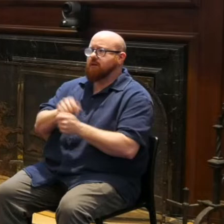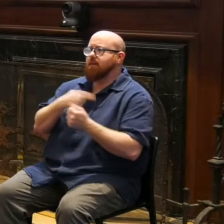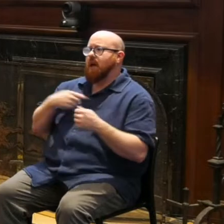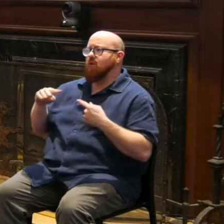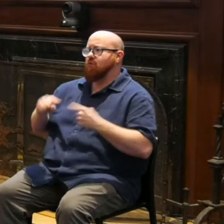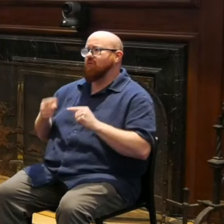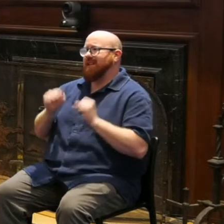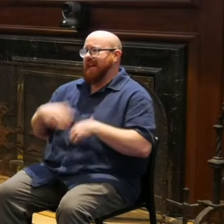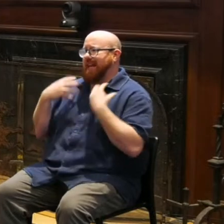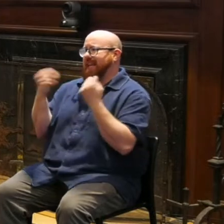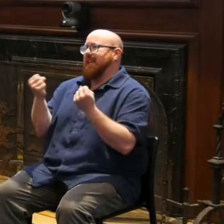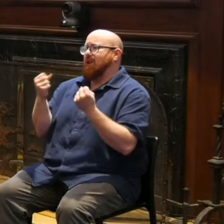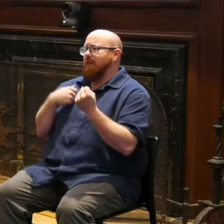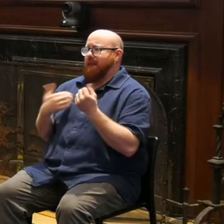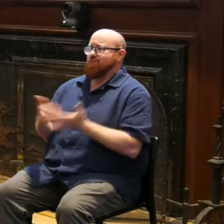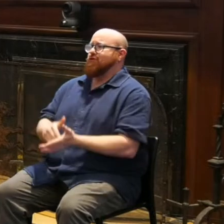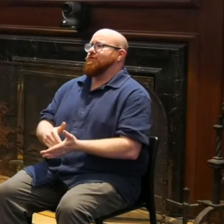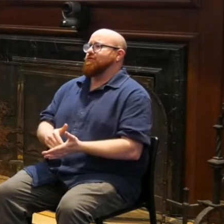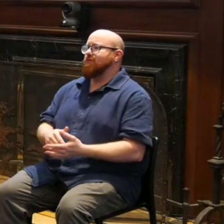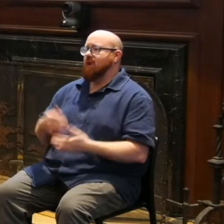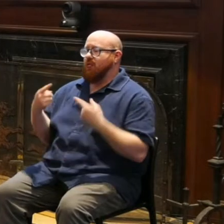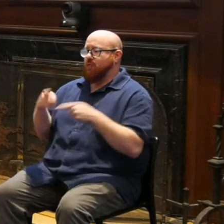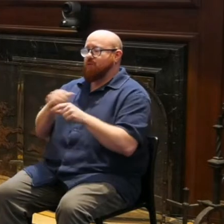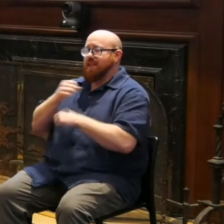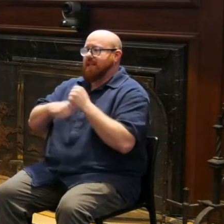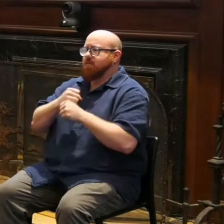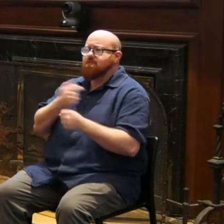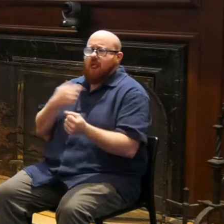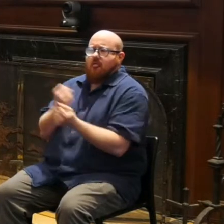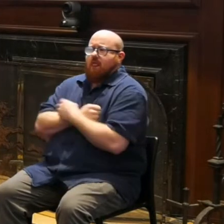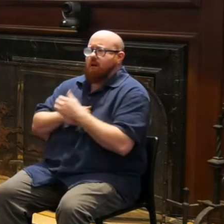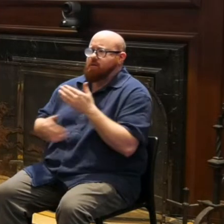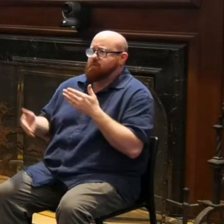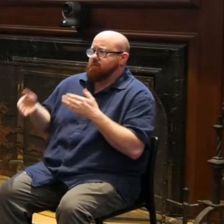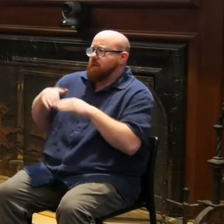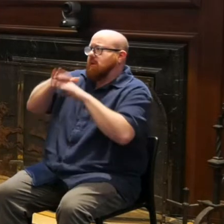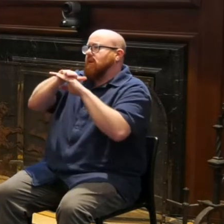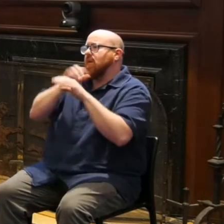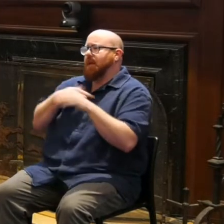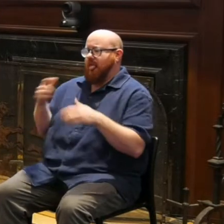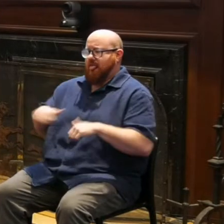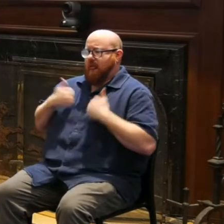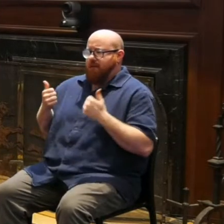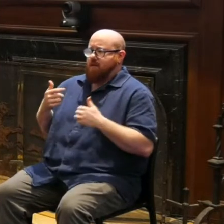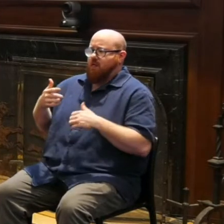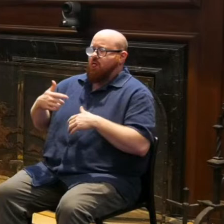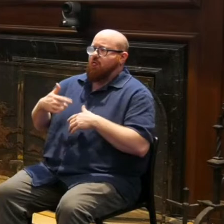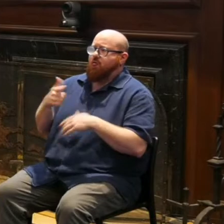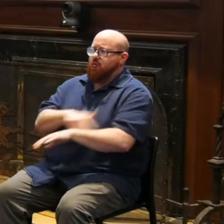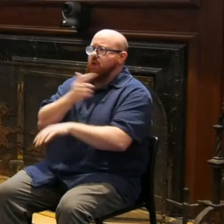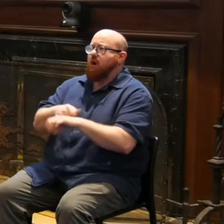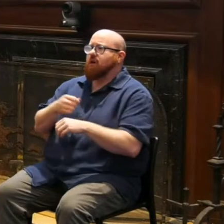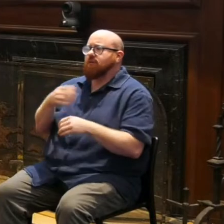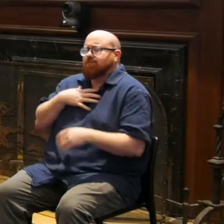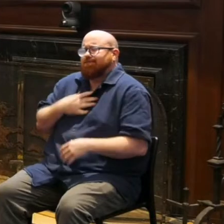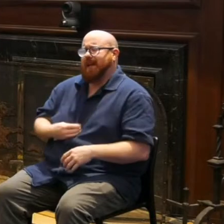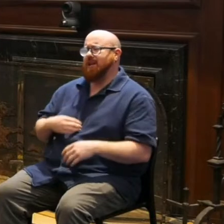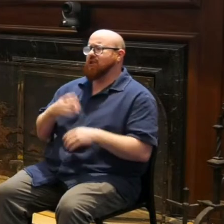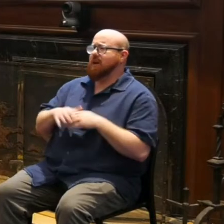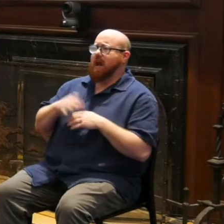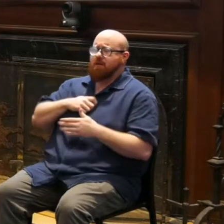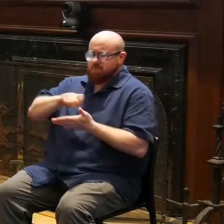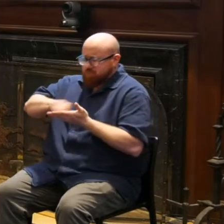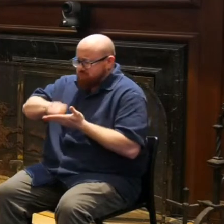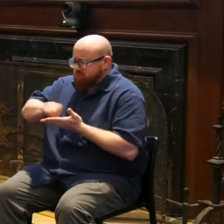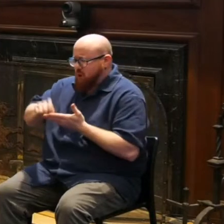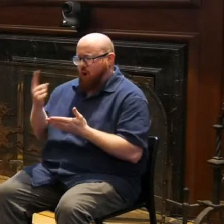and renew. Through the years, my love for you grew, a lifelong passion forever in view. I put my pen to paper, always giving it my